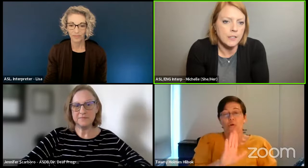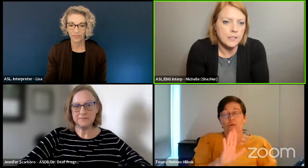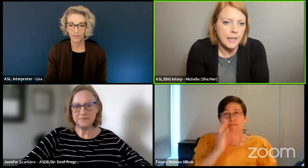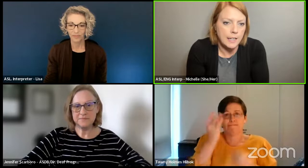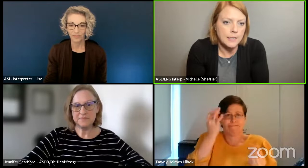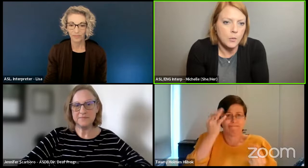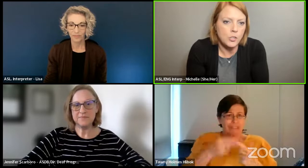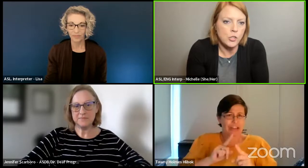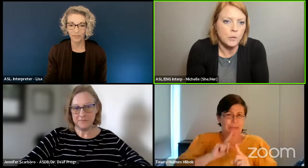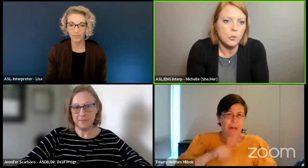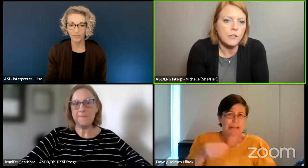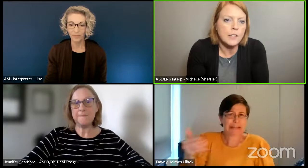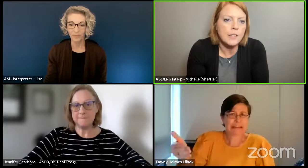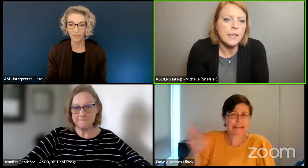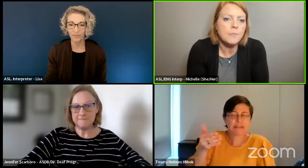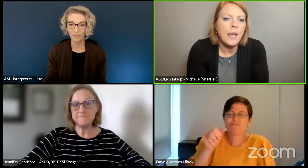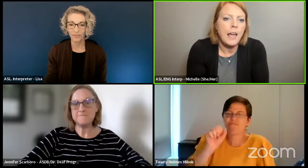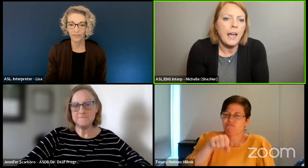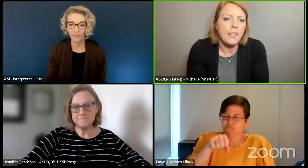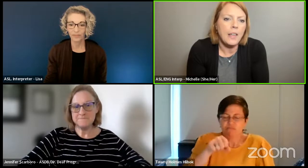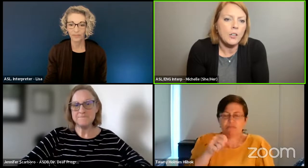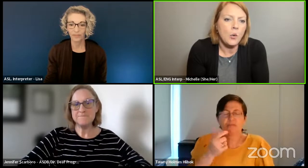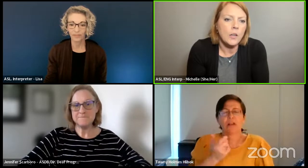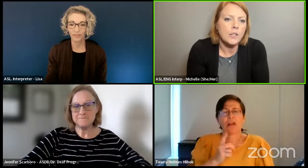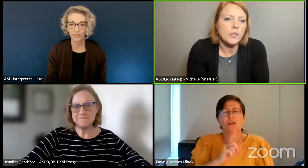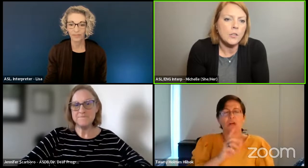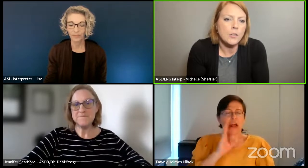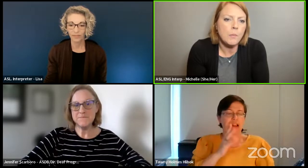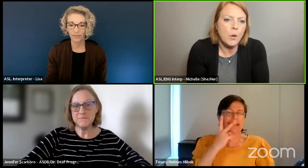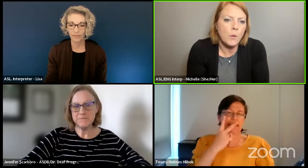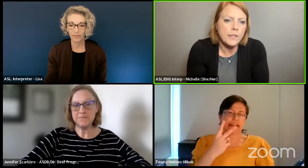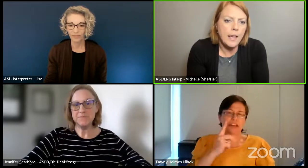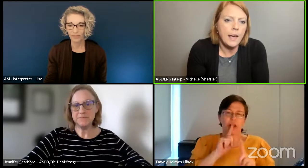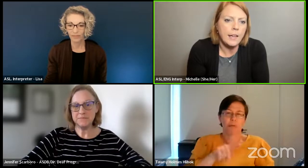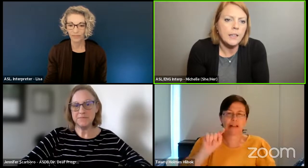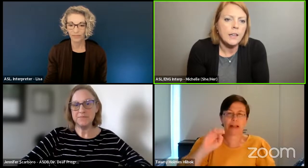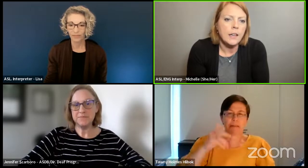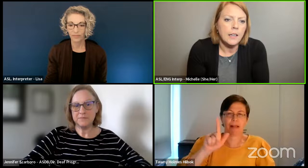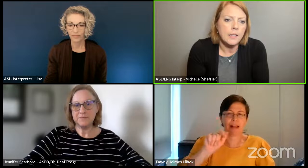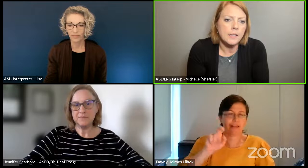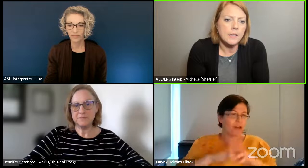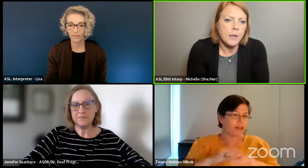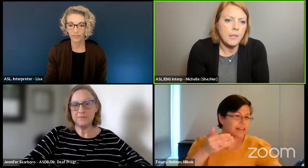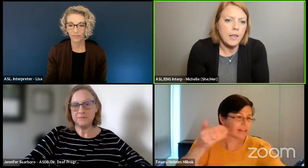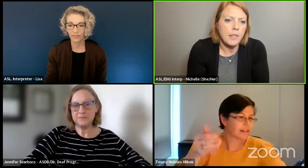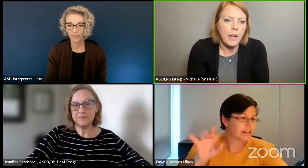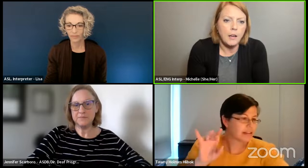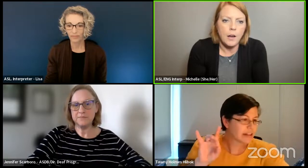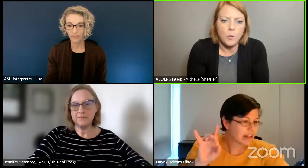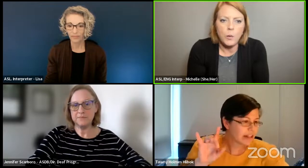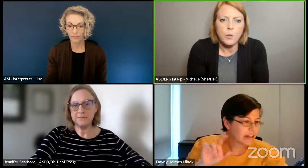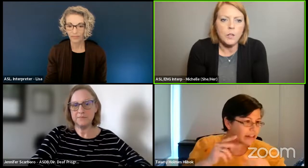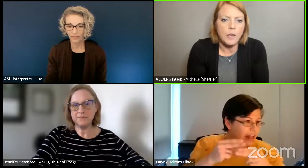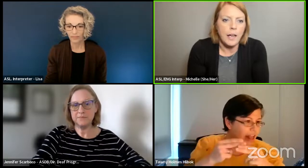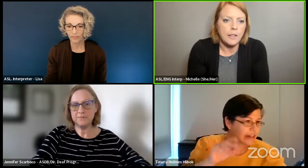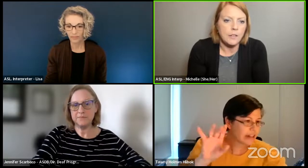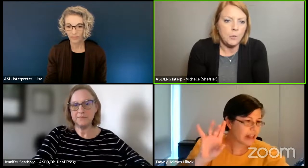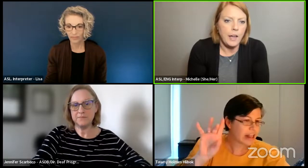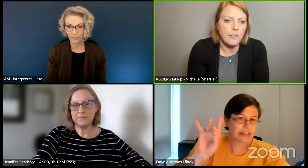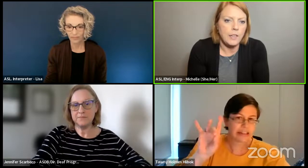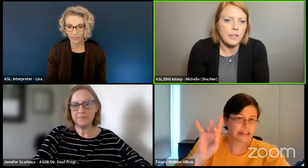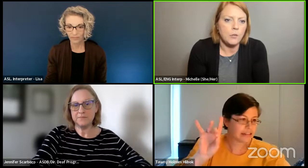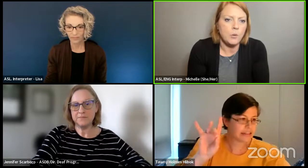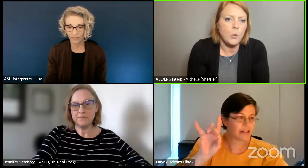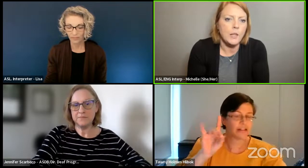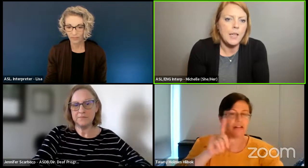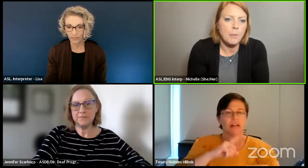6 different states that was shared previously. And then your concerns about what's ahead is something that we will look at.